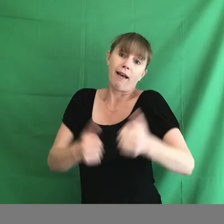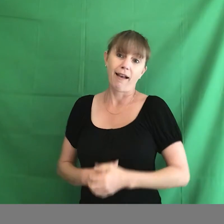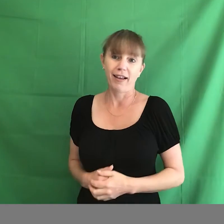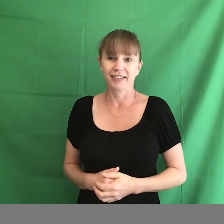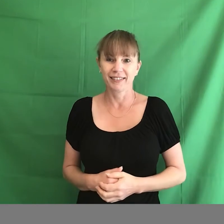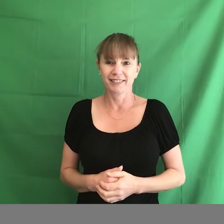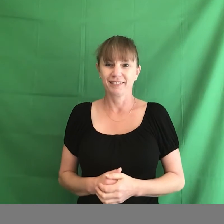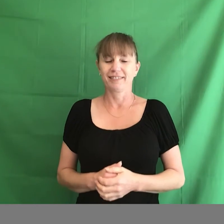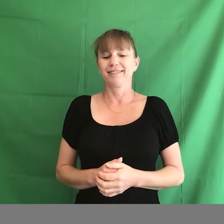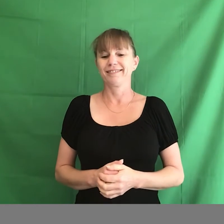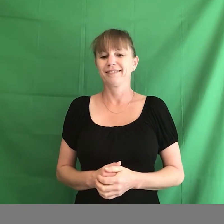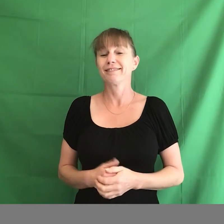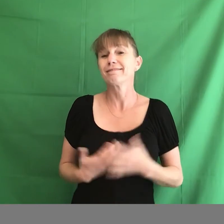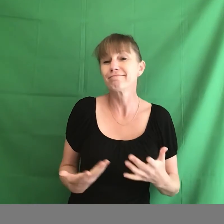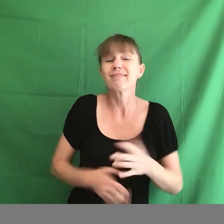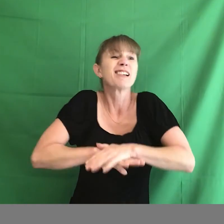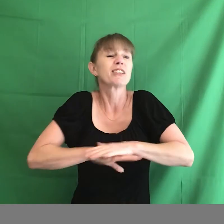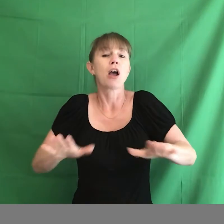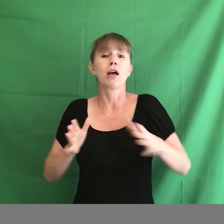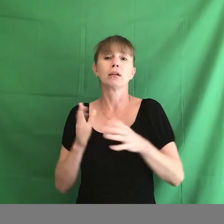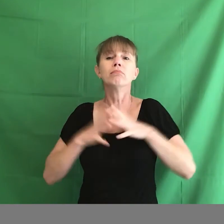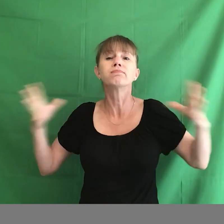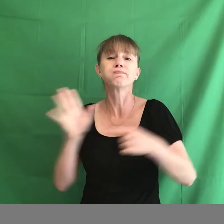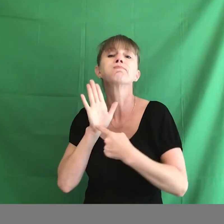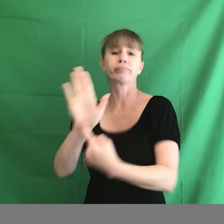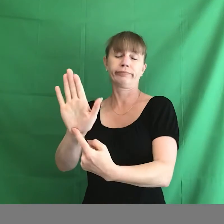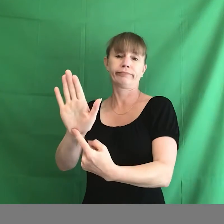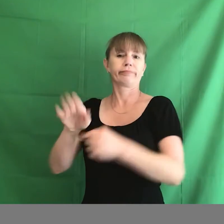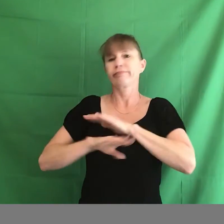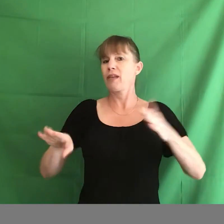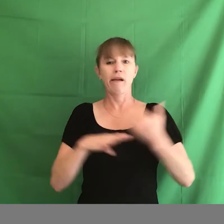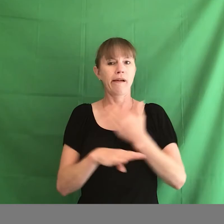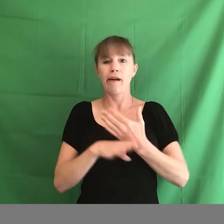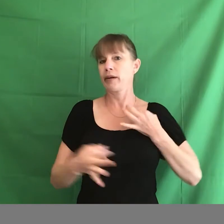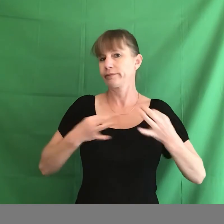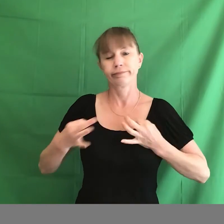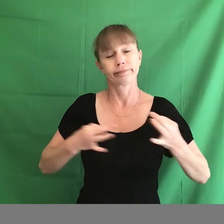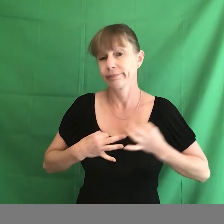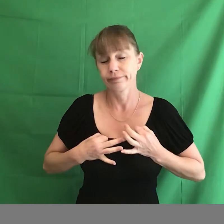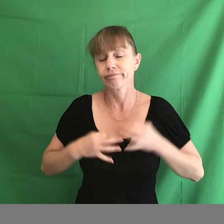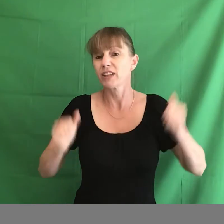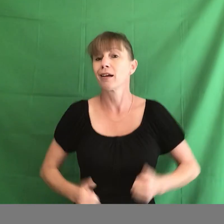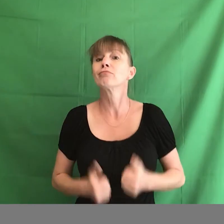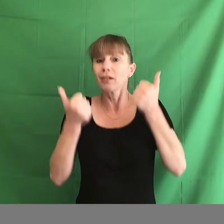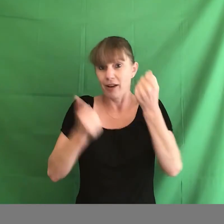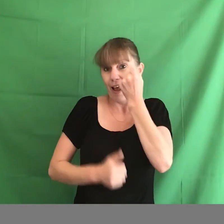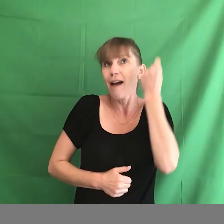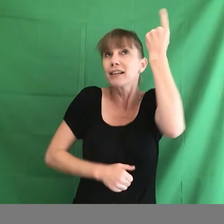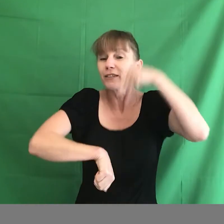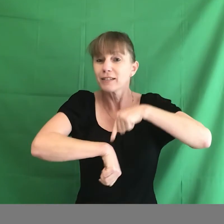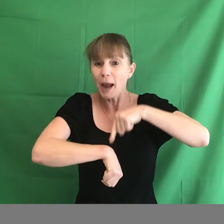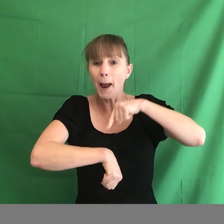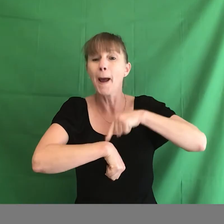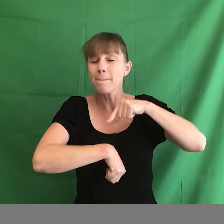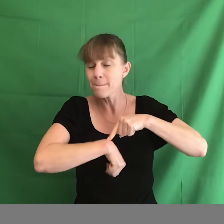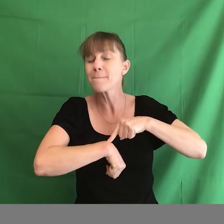fine, fine. It's not a big statement, not a weird act, just a good idea at